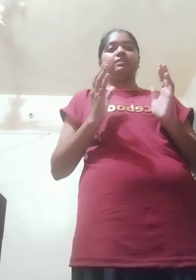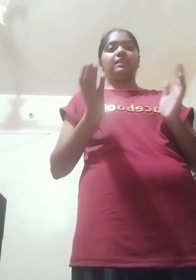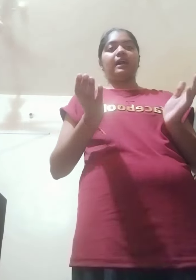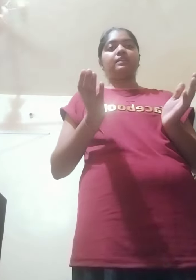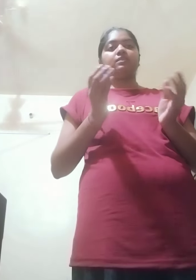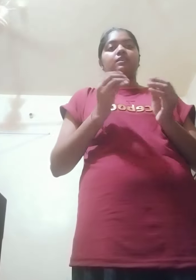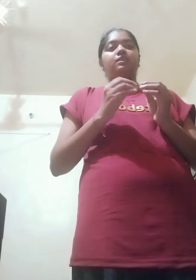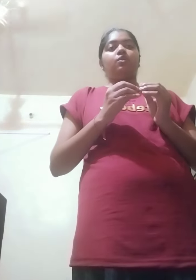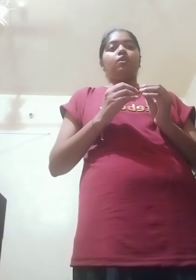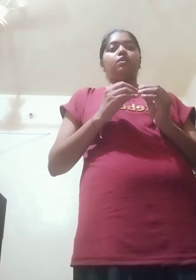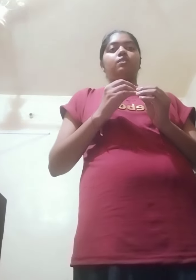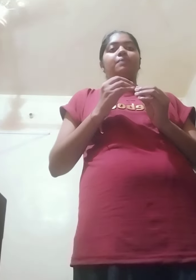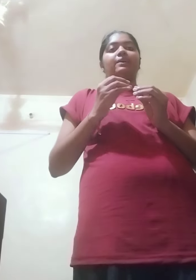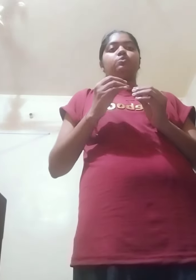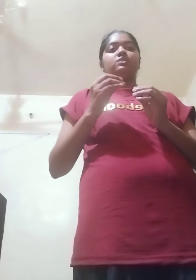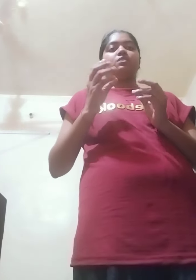that by using